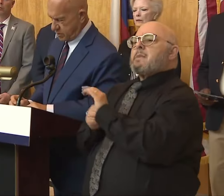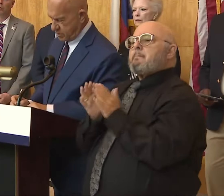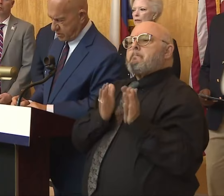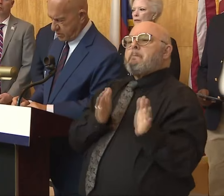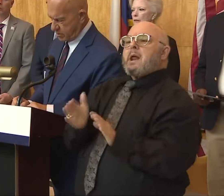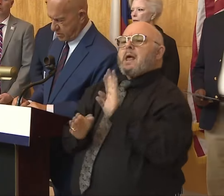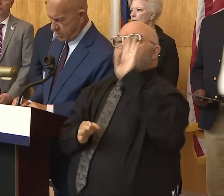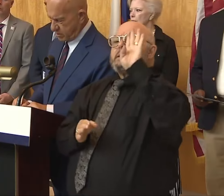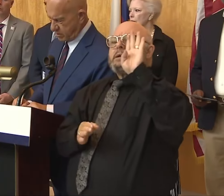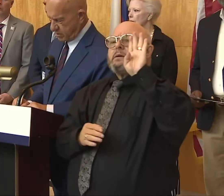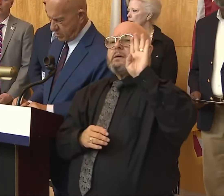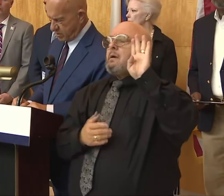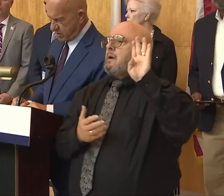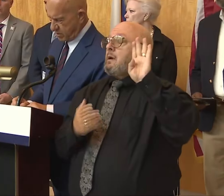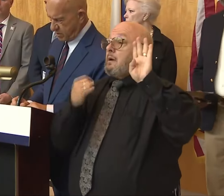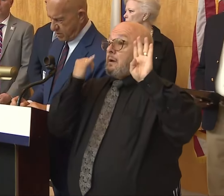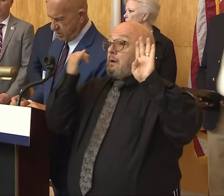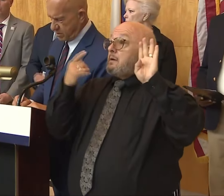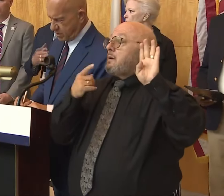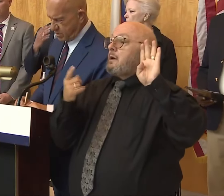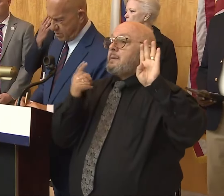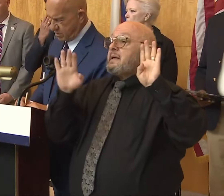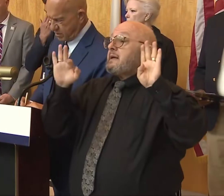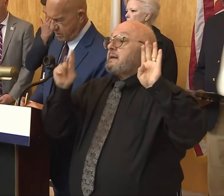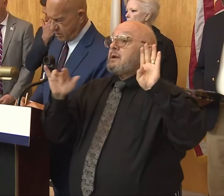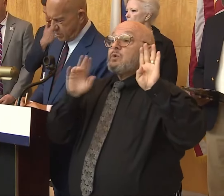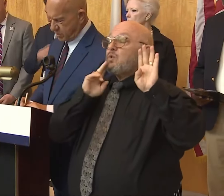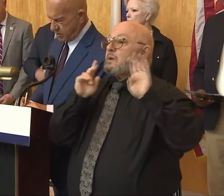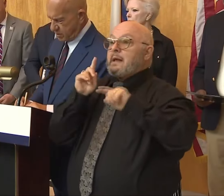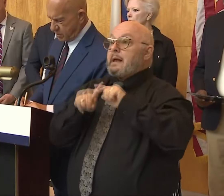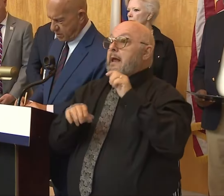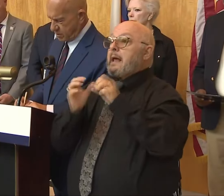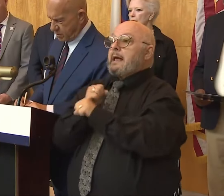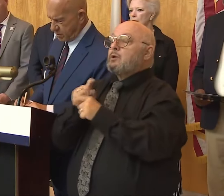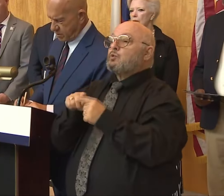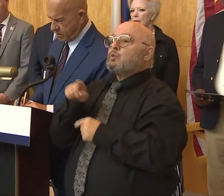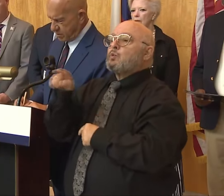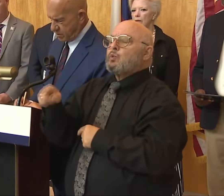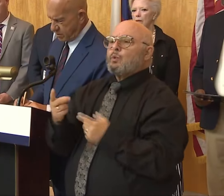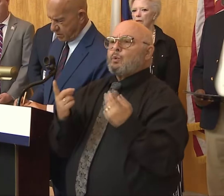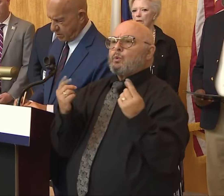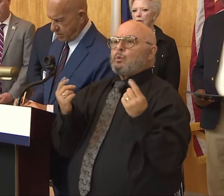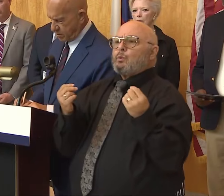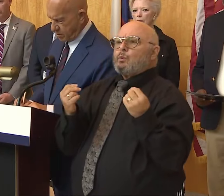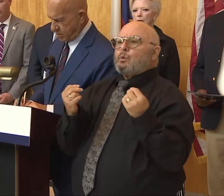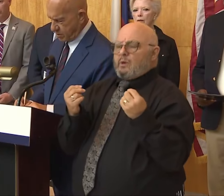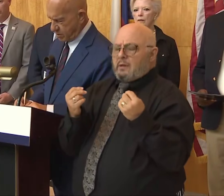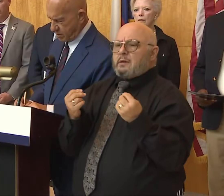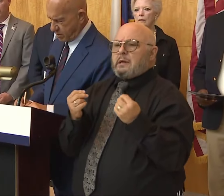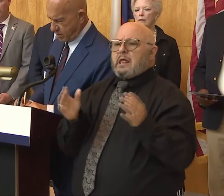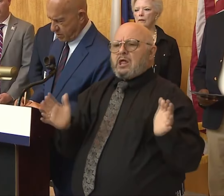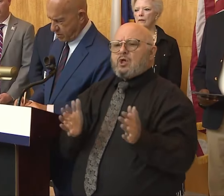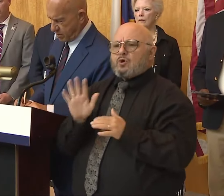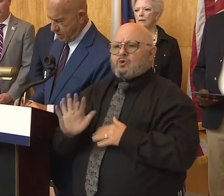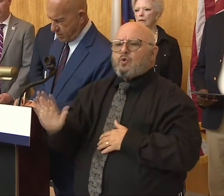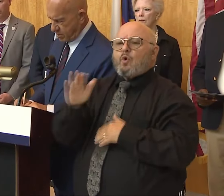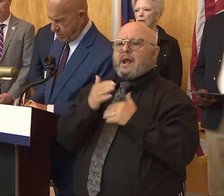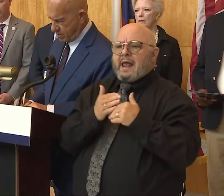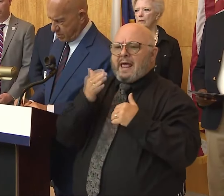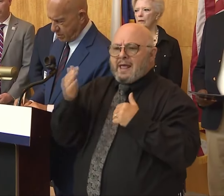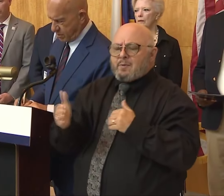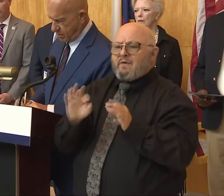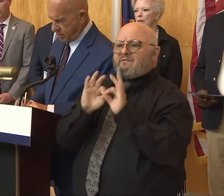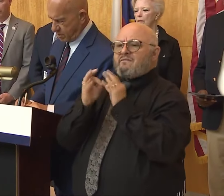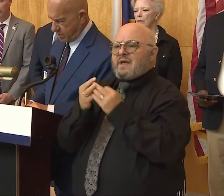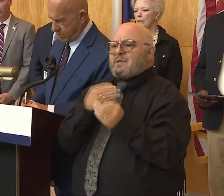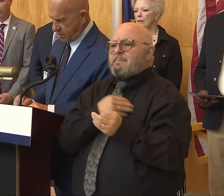to be a moment where the city of Houston may not be able to get to you. And so please encourage your neighbors, your family